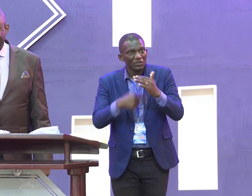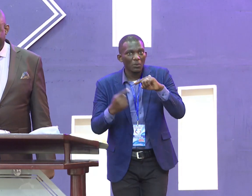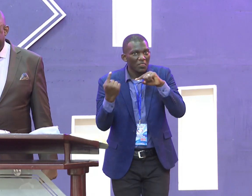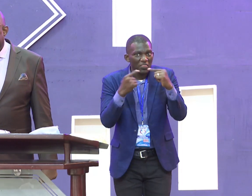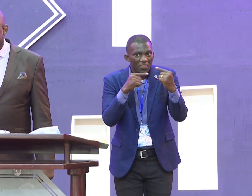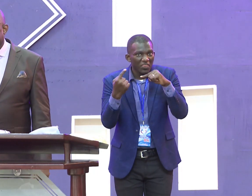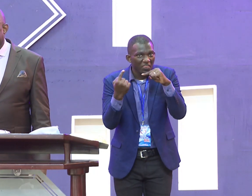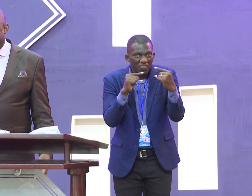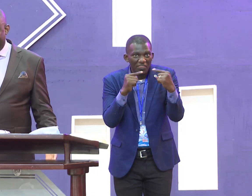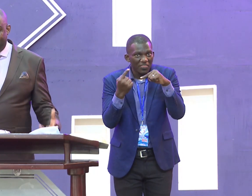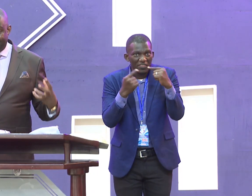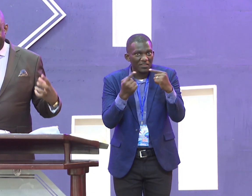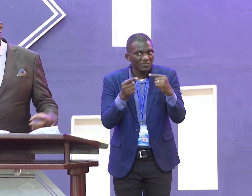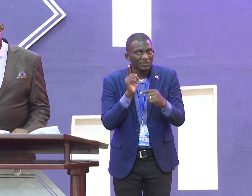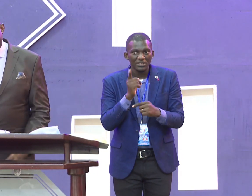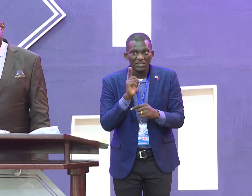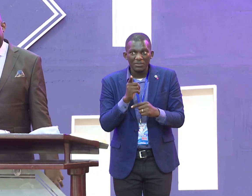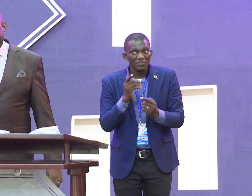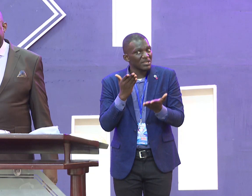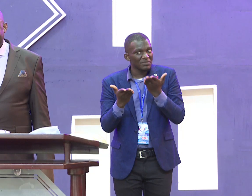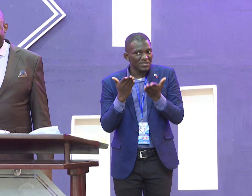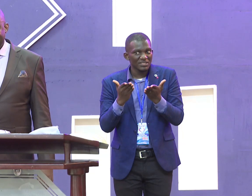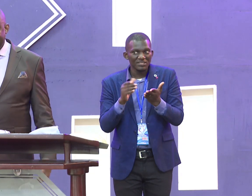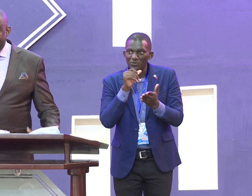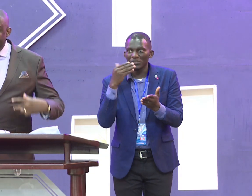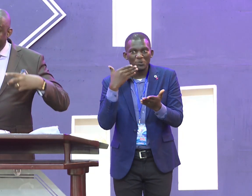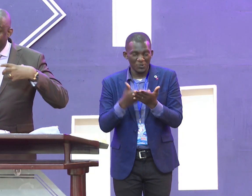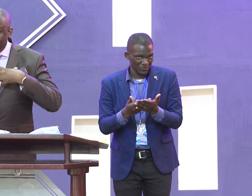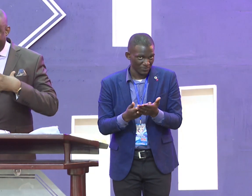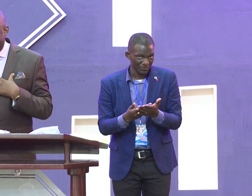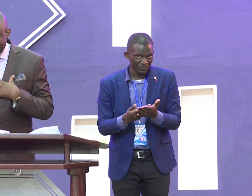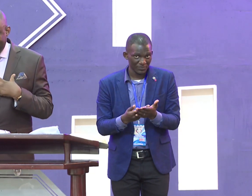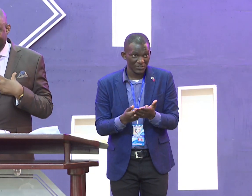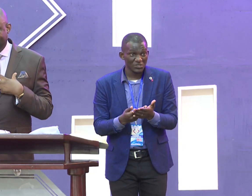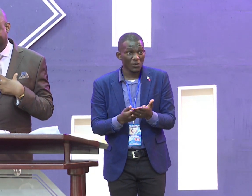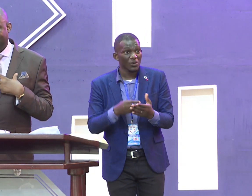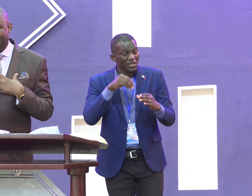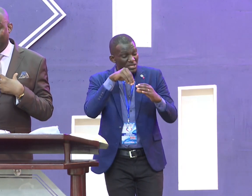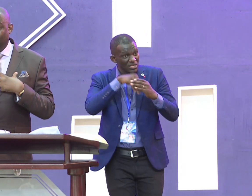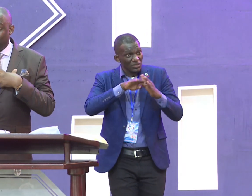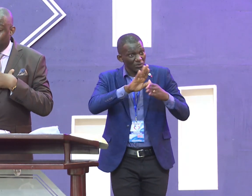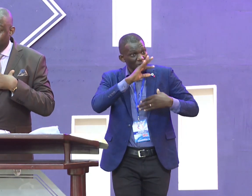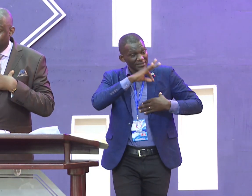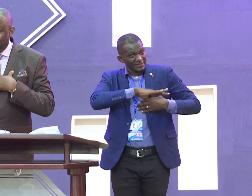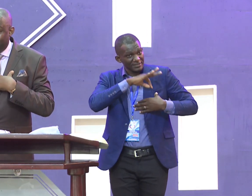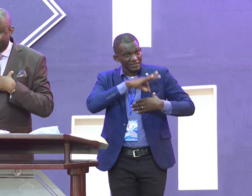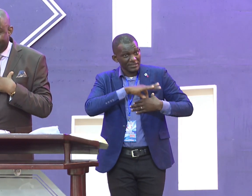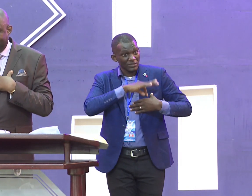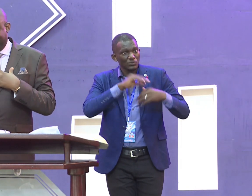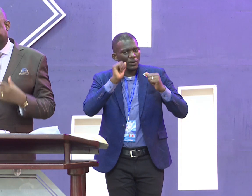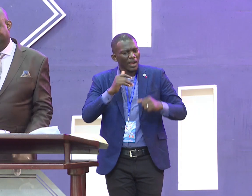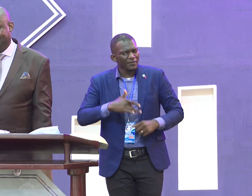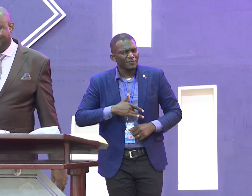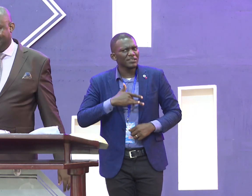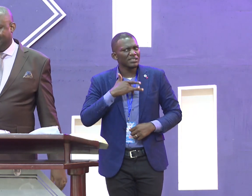Perhaps what you are conversing is not connected at all. Inside of you,